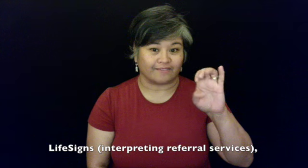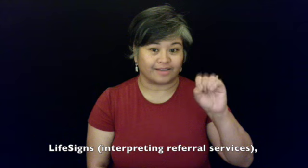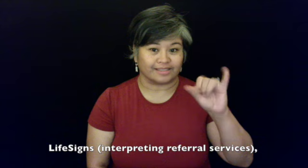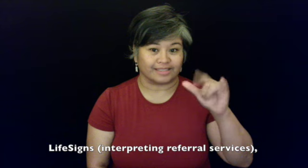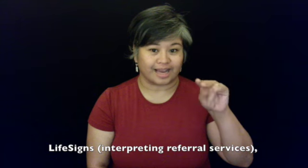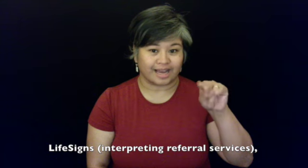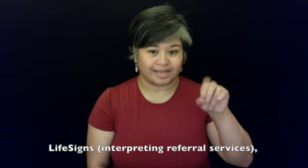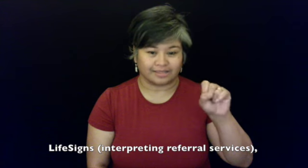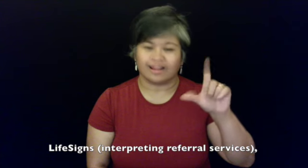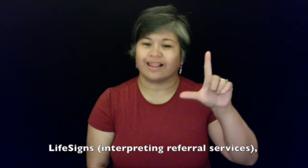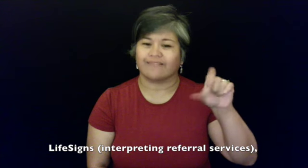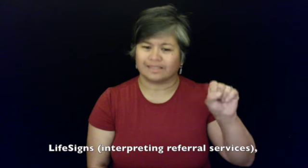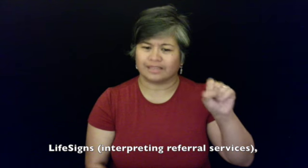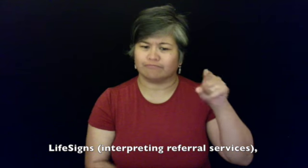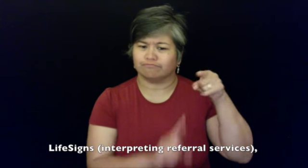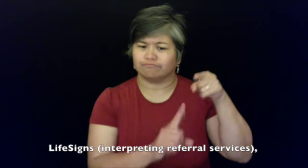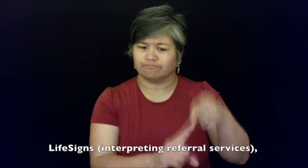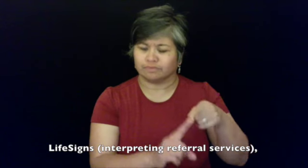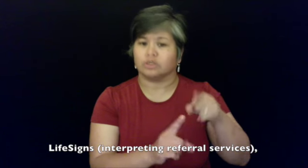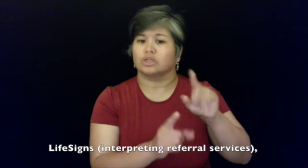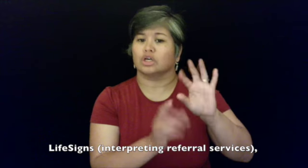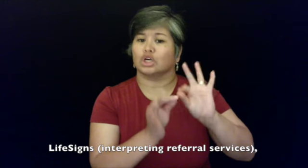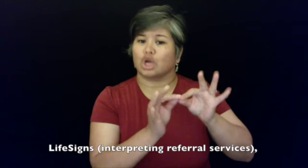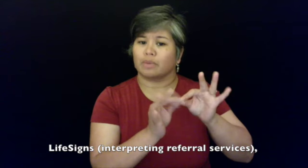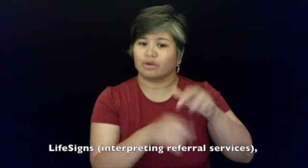Life Signs and Interpreting Referral Service,